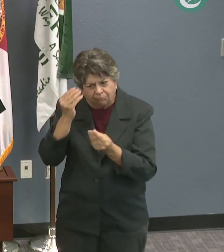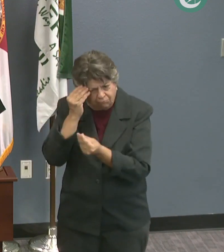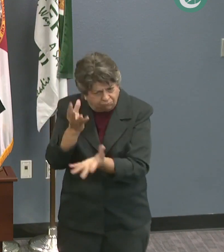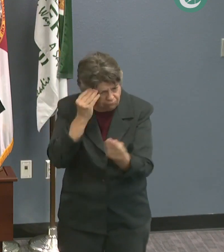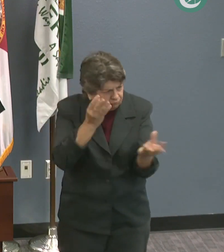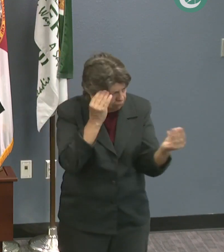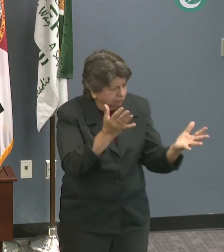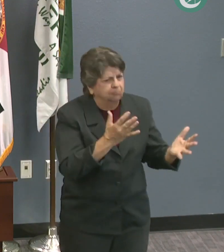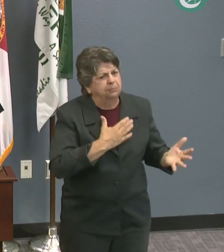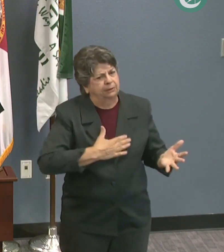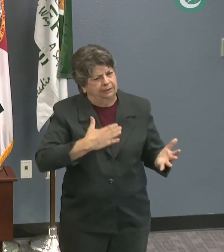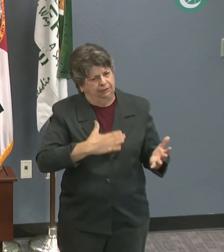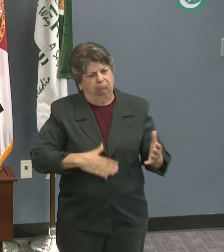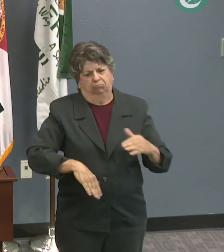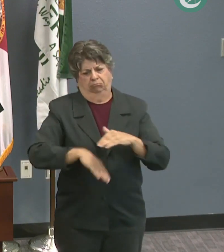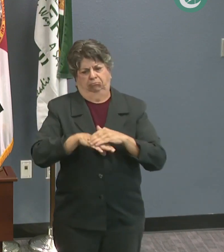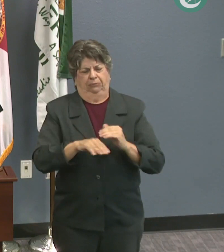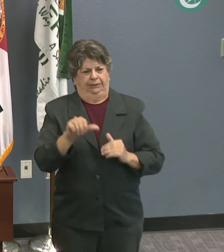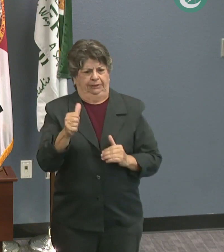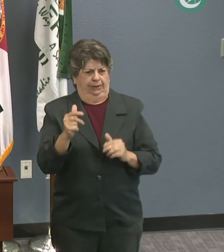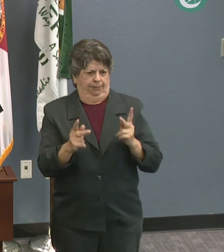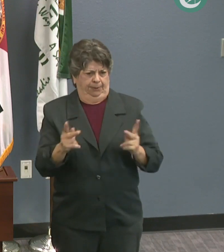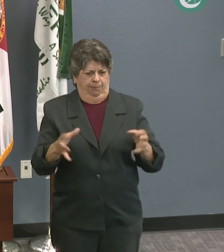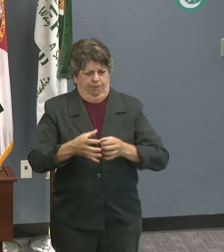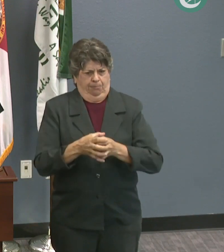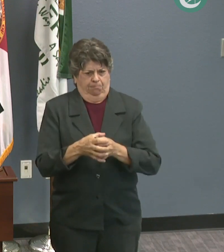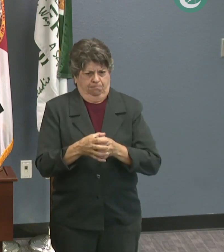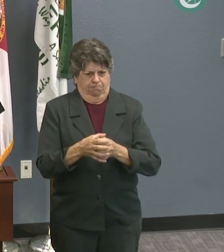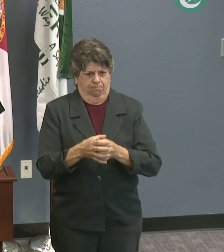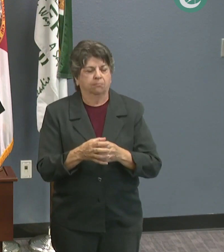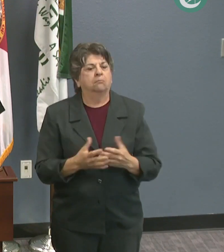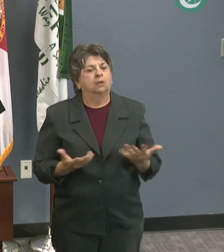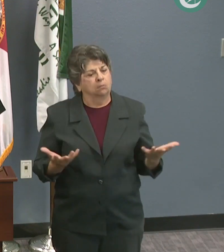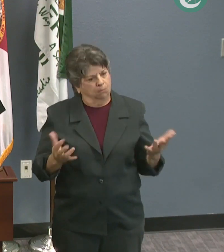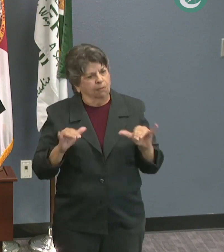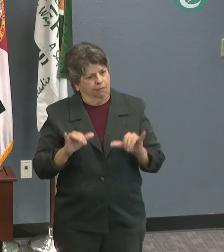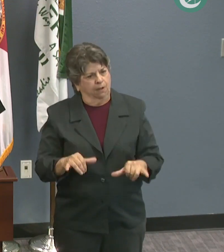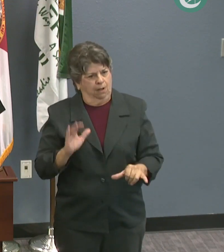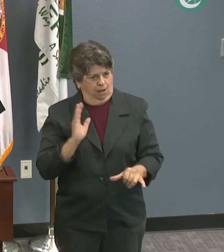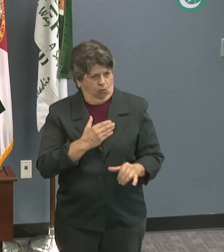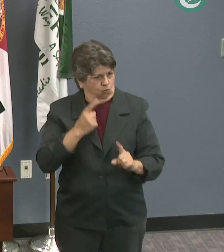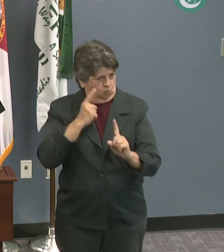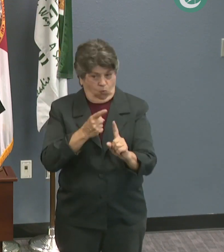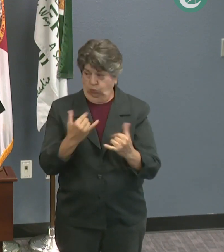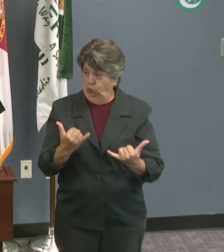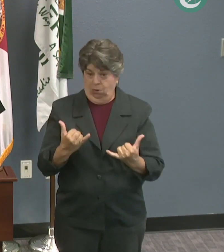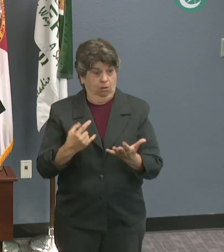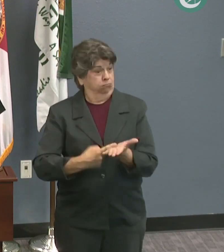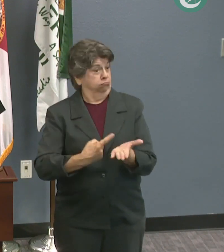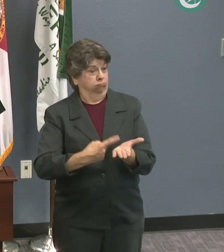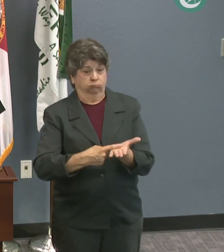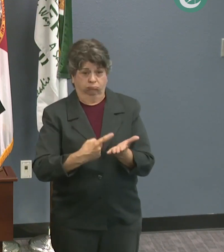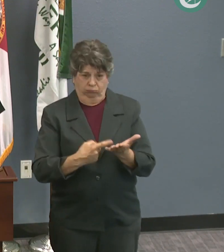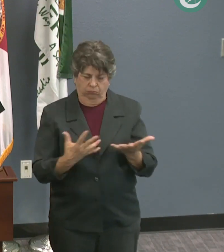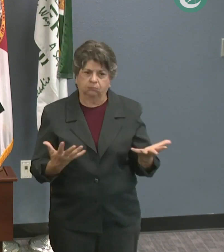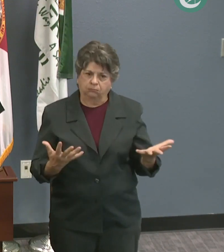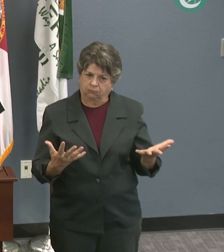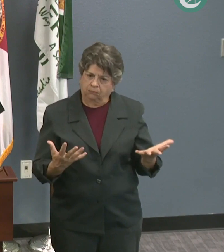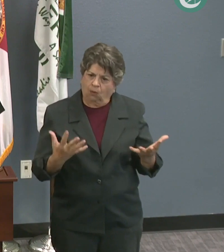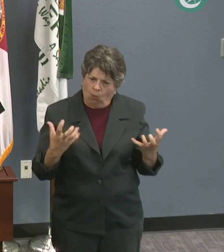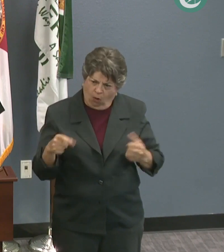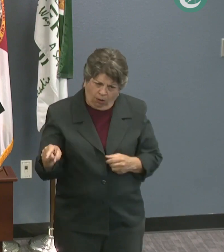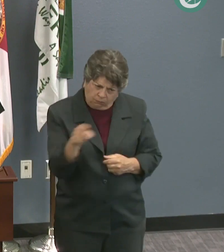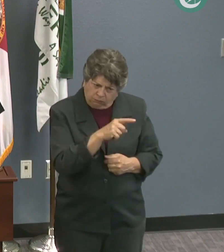part of that is this communication here today. But we just need people to realize, again, that this is a serious problem. It requires a